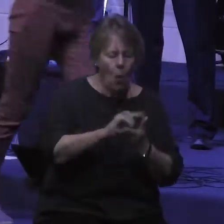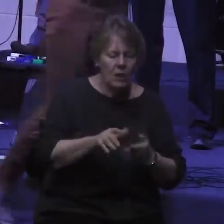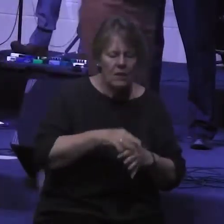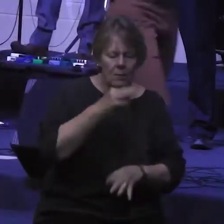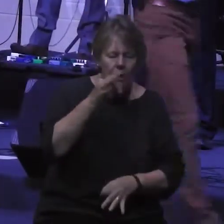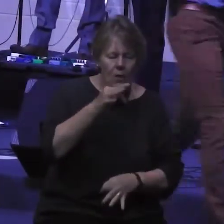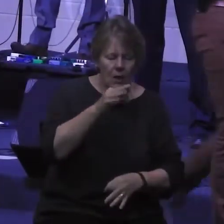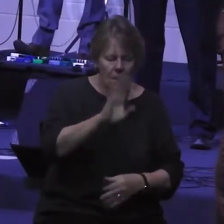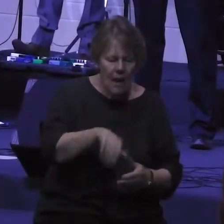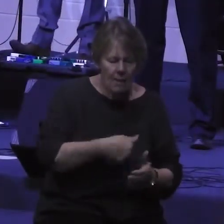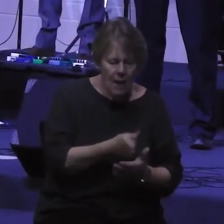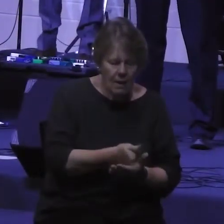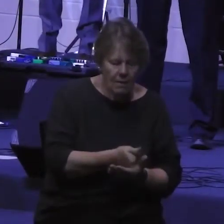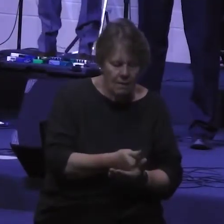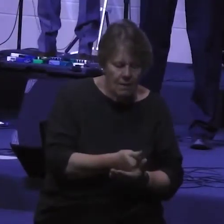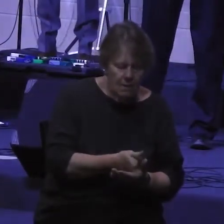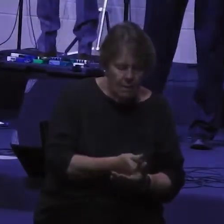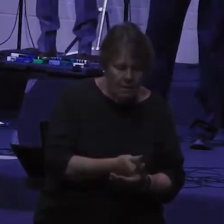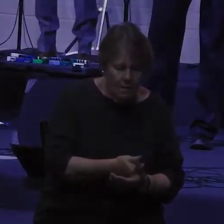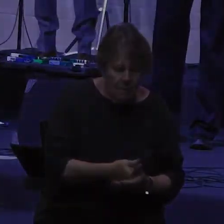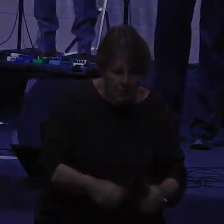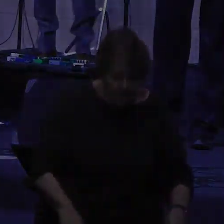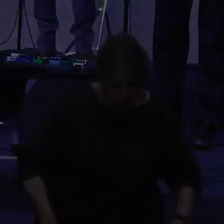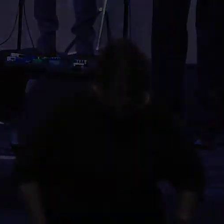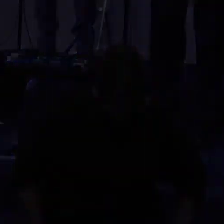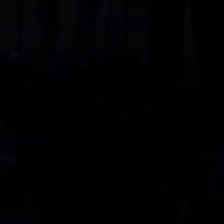Thank you.